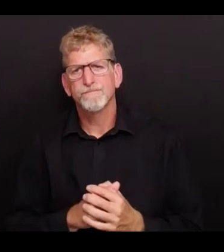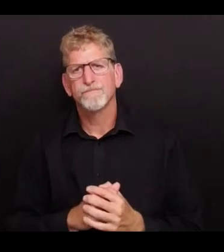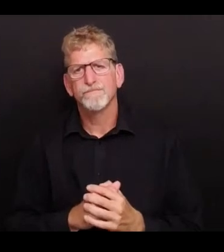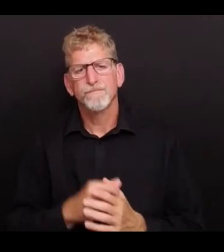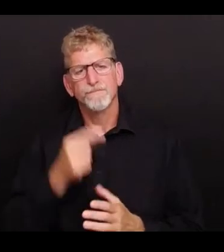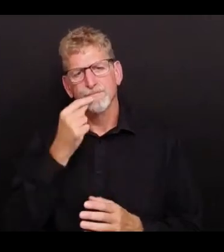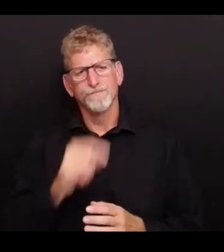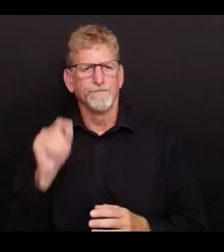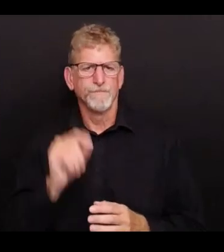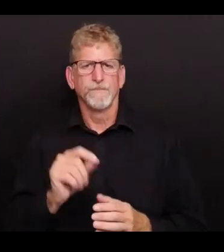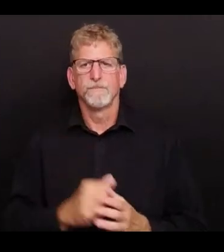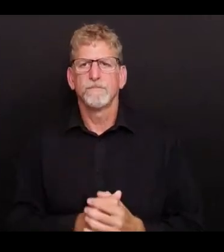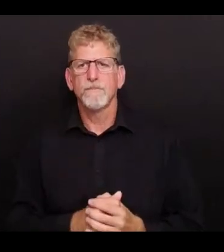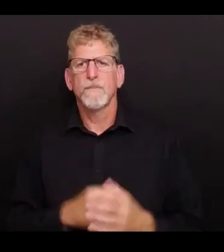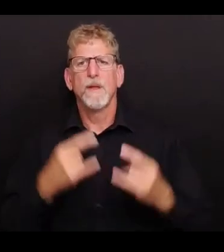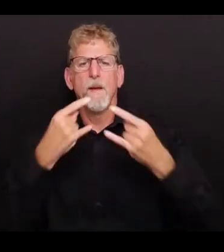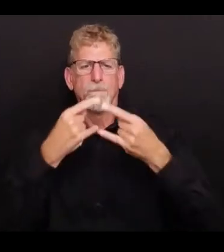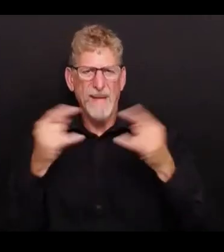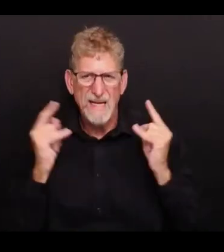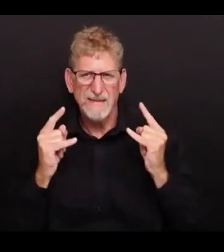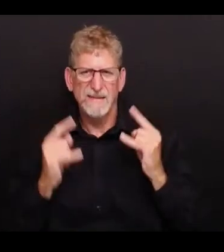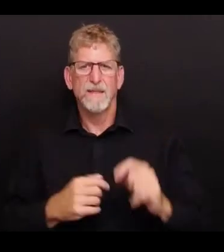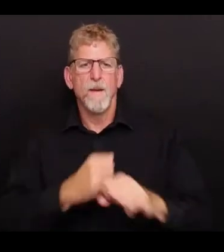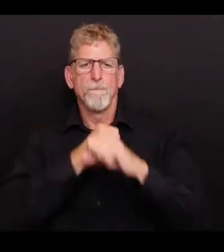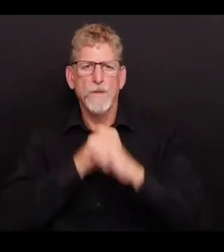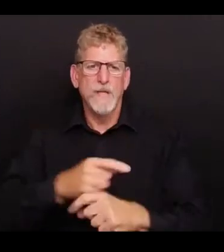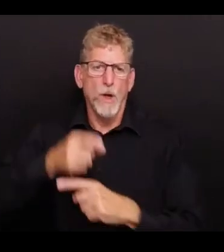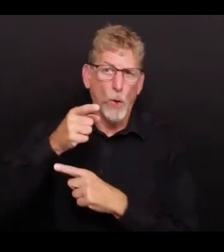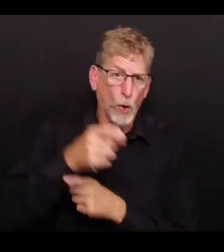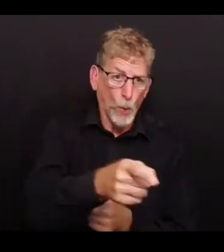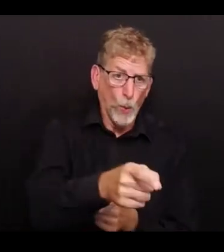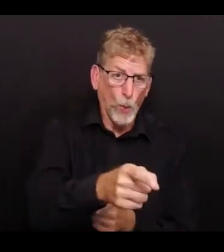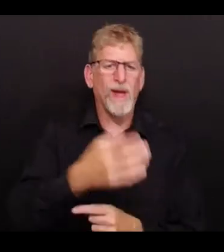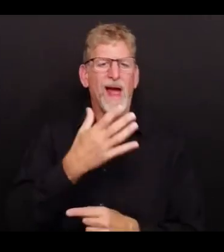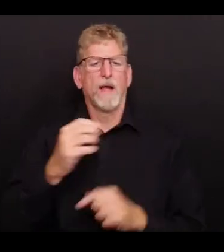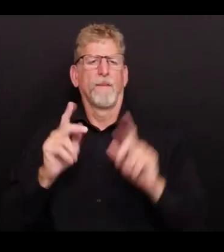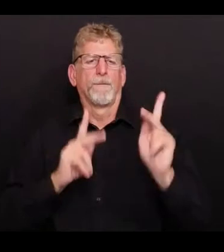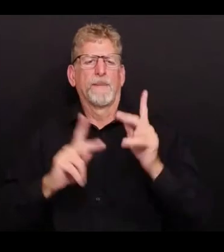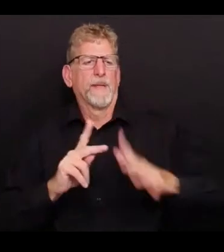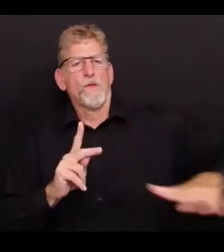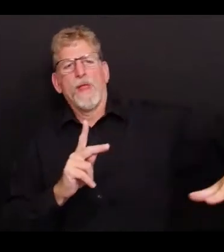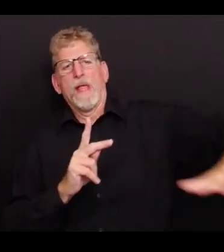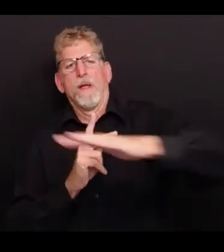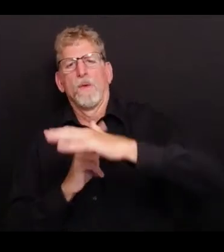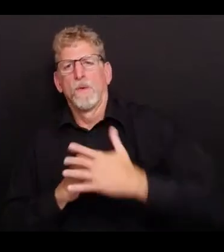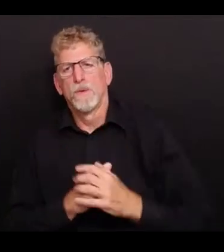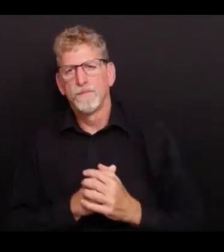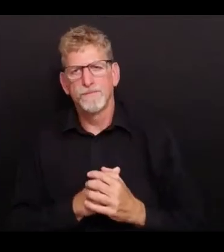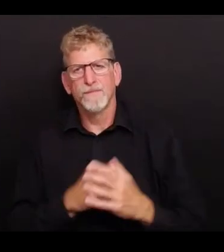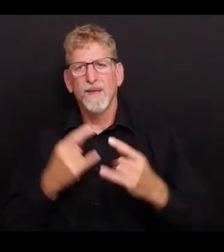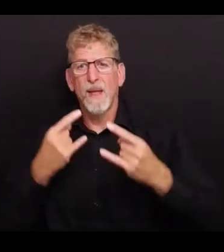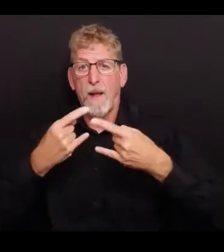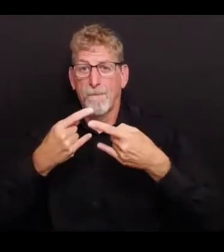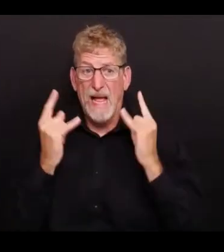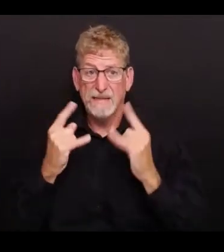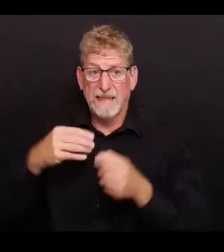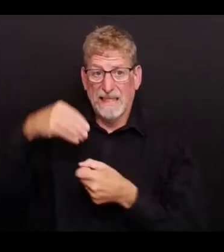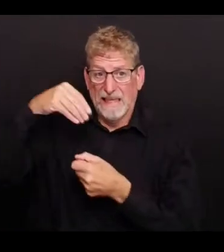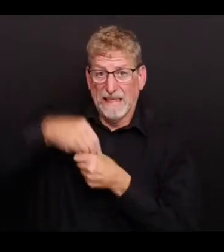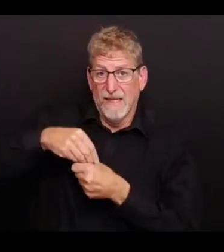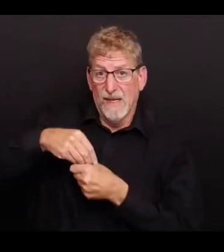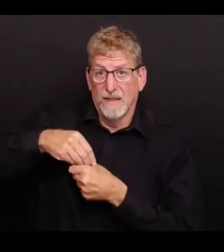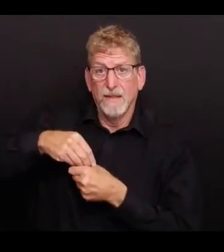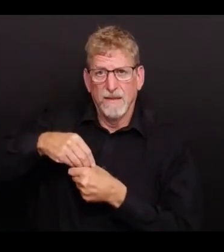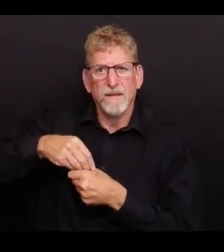you. One person wearing a mask indoors is some level of protection, but a classroom or a school full of